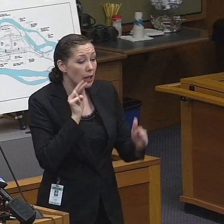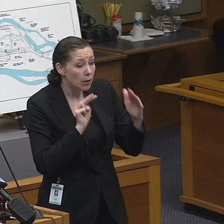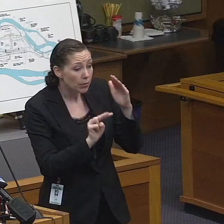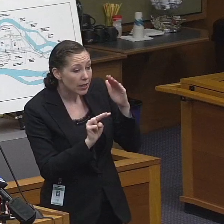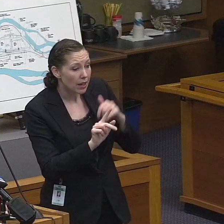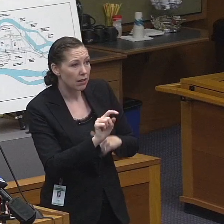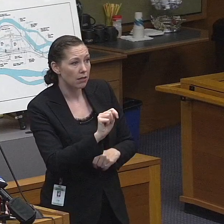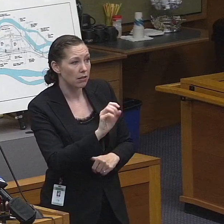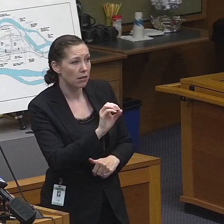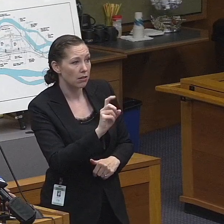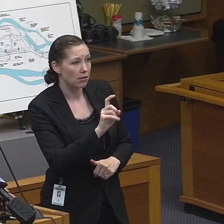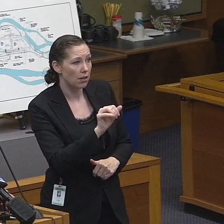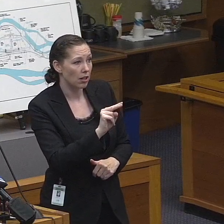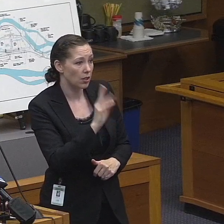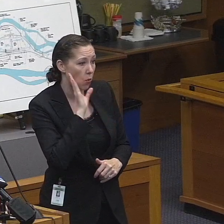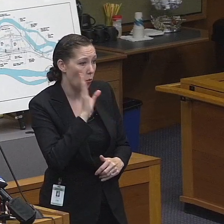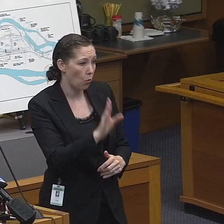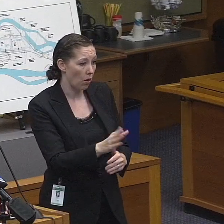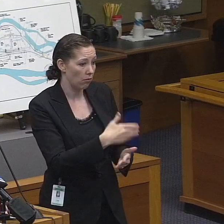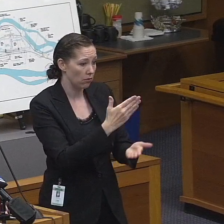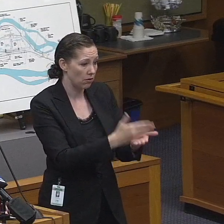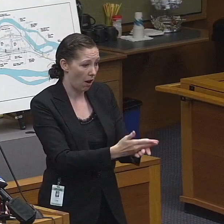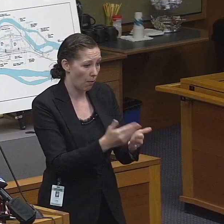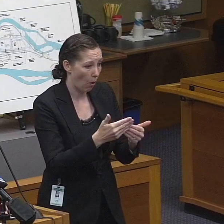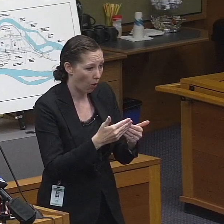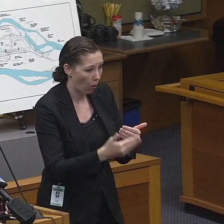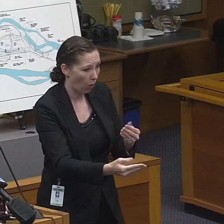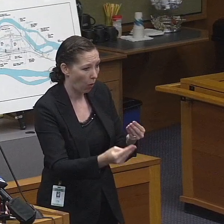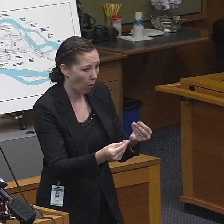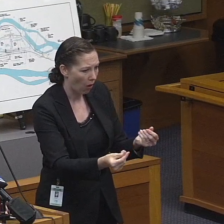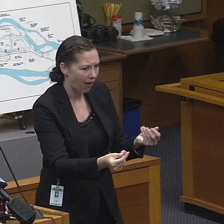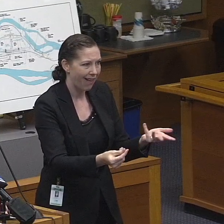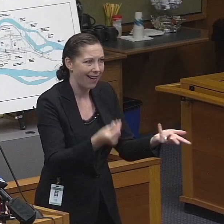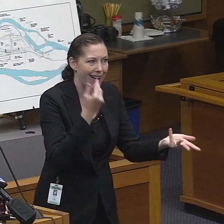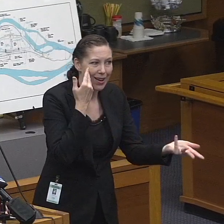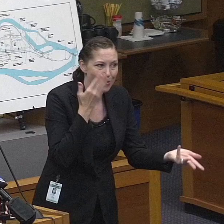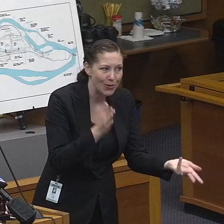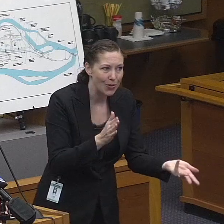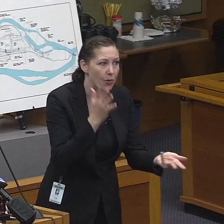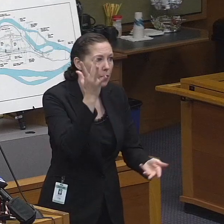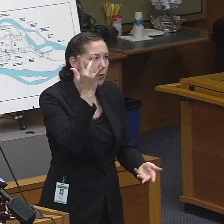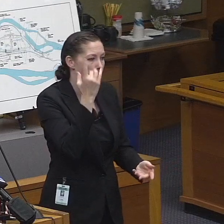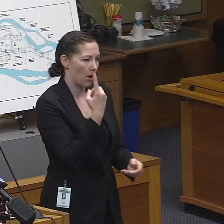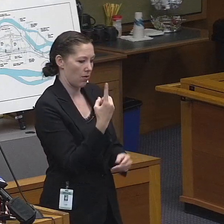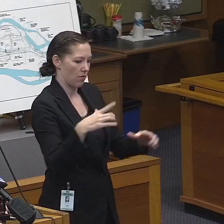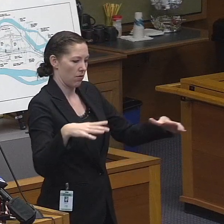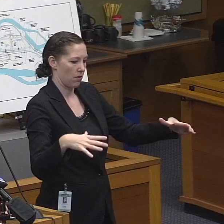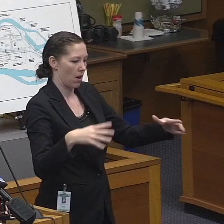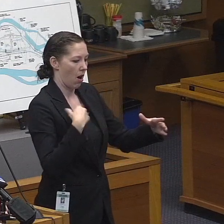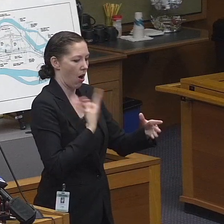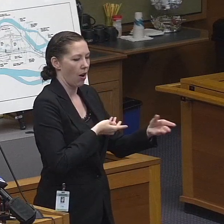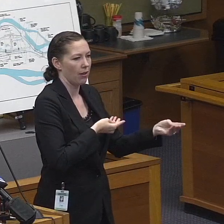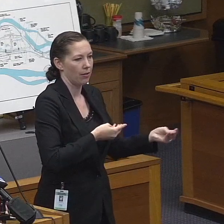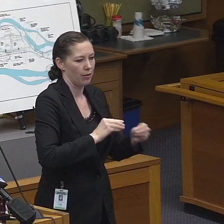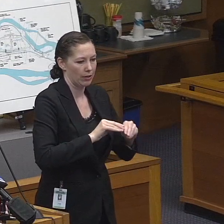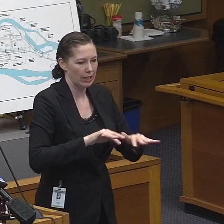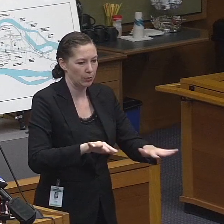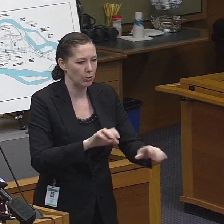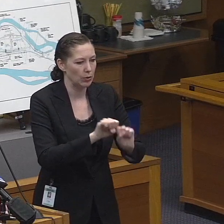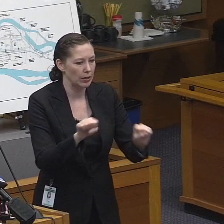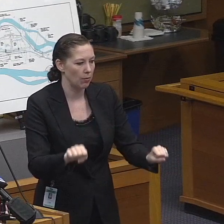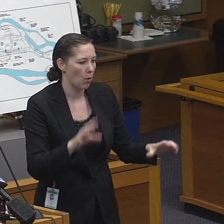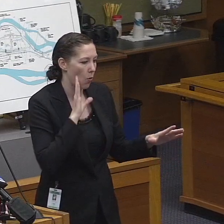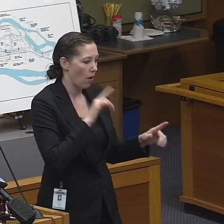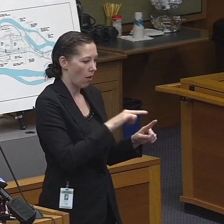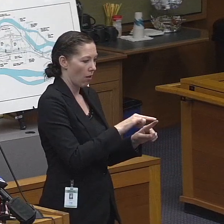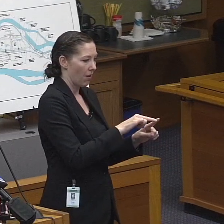these toxins behave. We'll have a reading in one spot in our distribution system one day and nothing the next